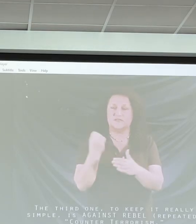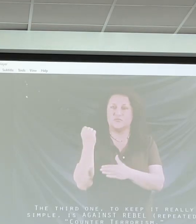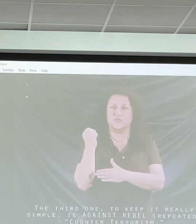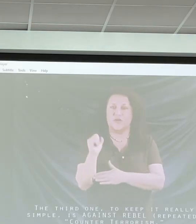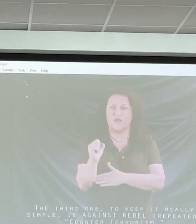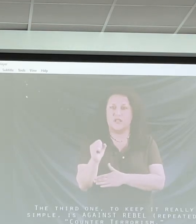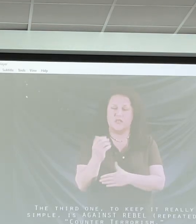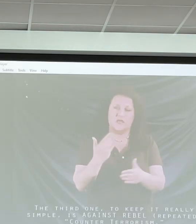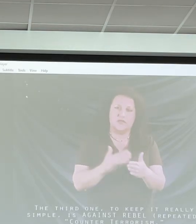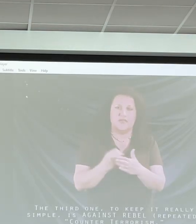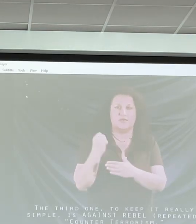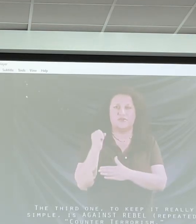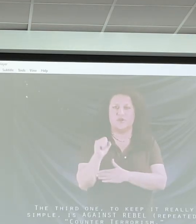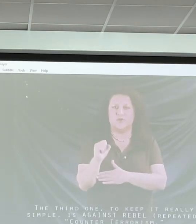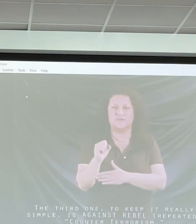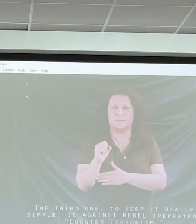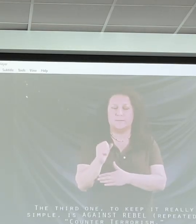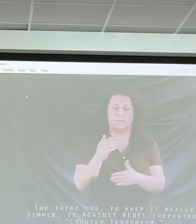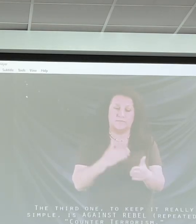rebel. Counterterrorism.